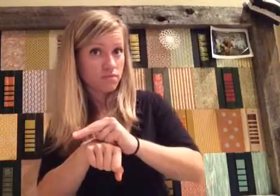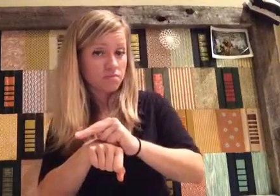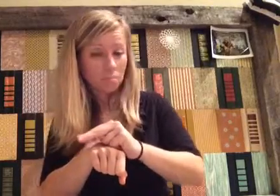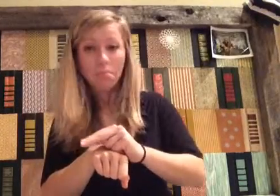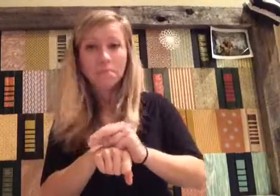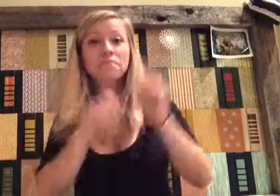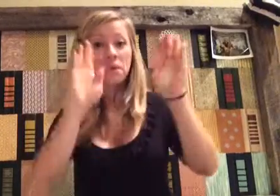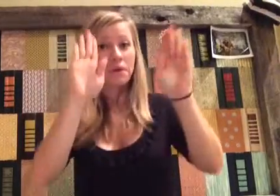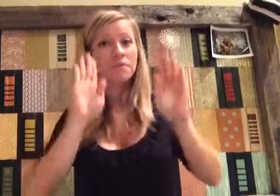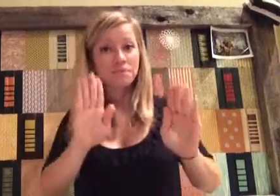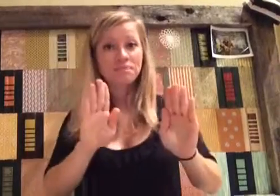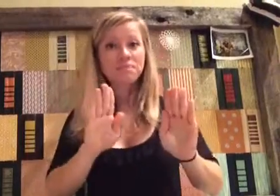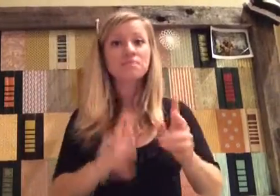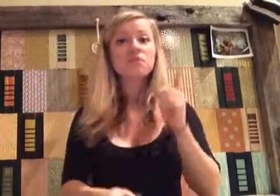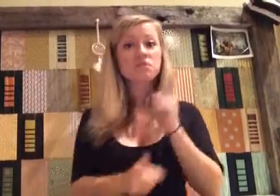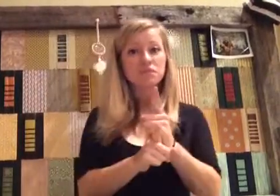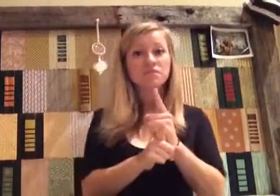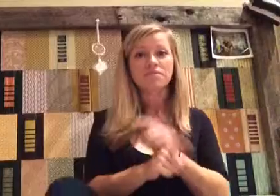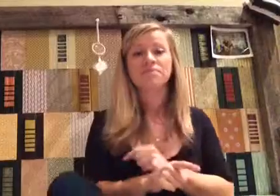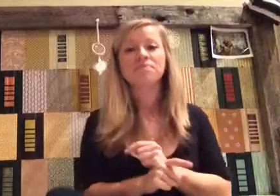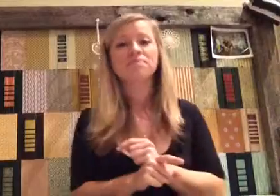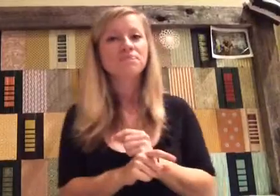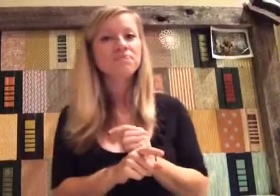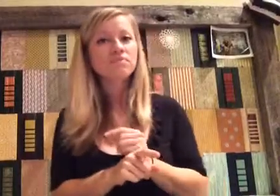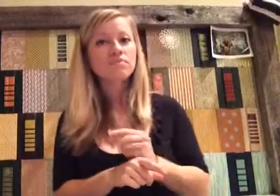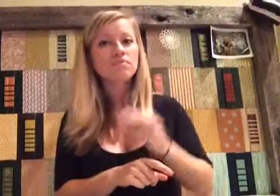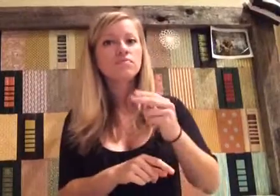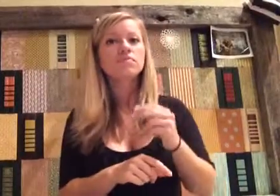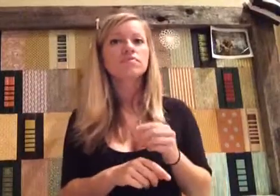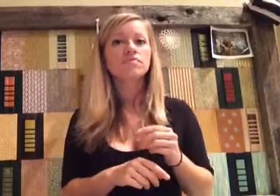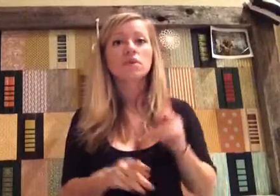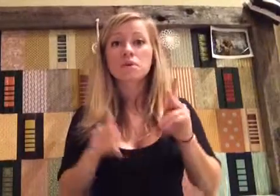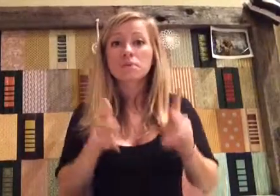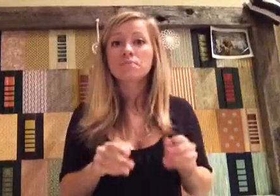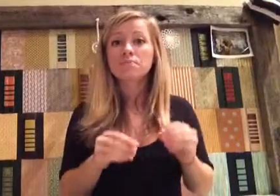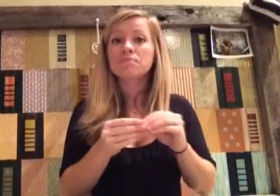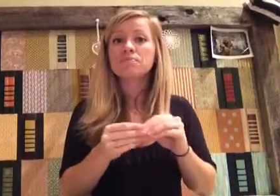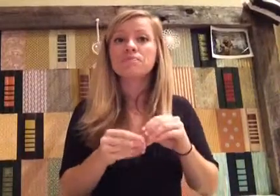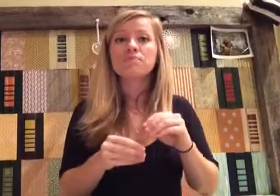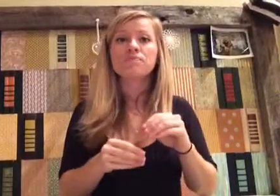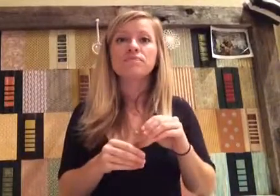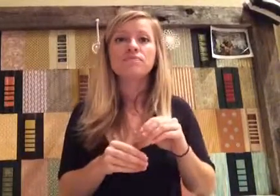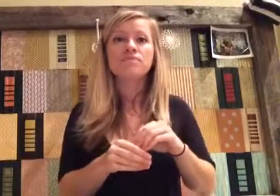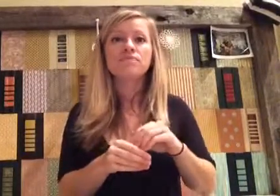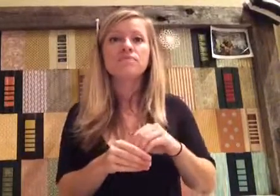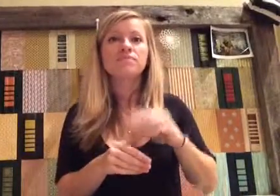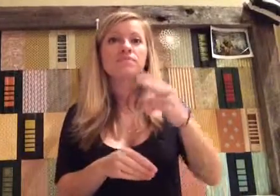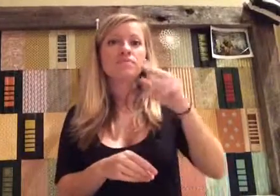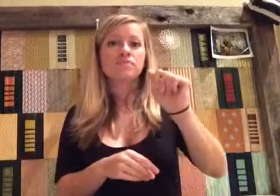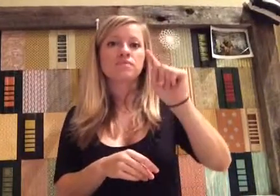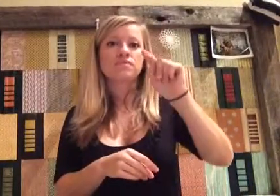Awesome. The main character in Hatchet has to build a shelter, build a fire, hunt for food, and